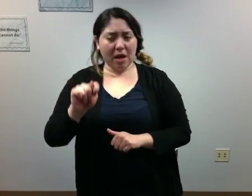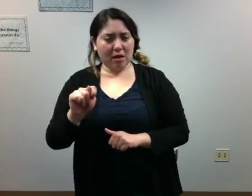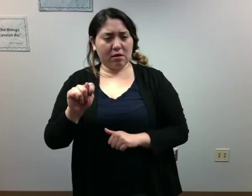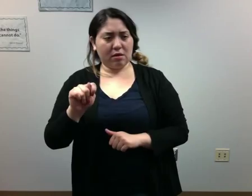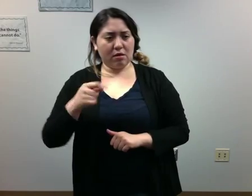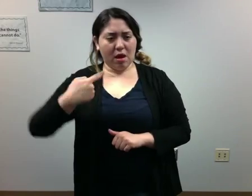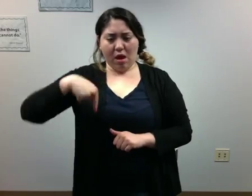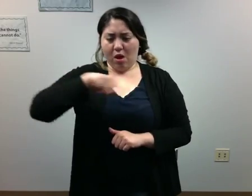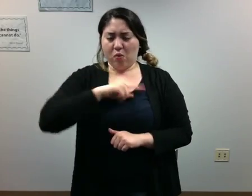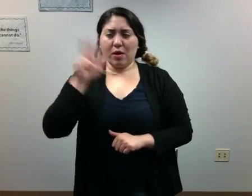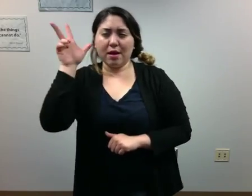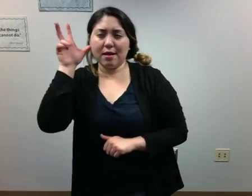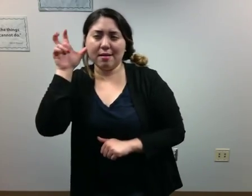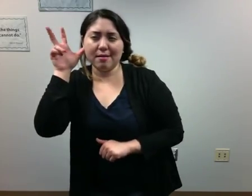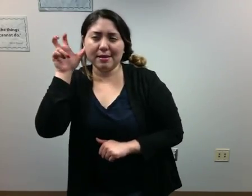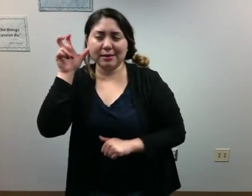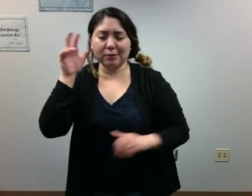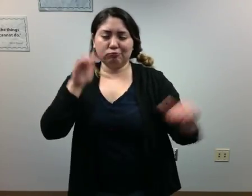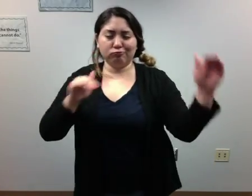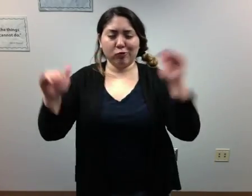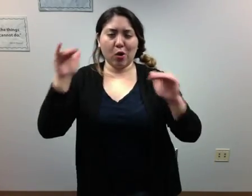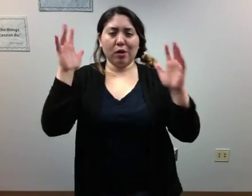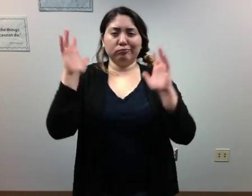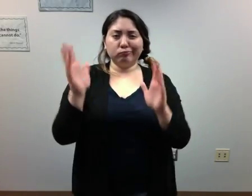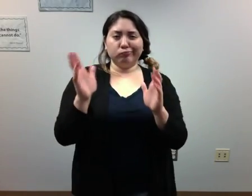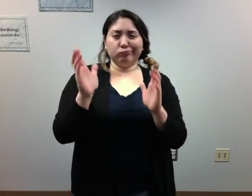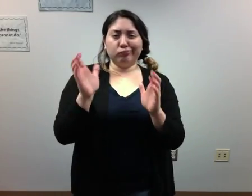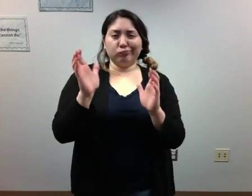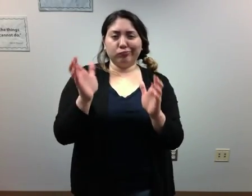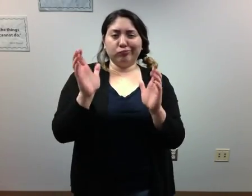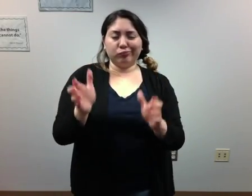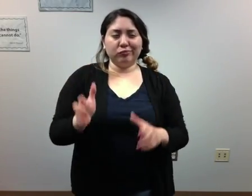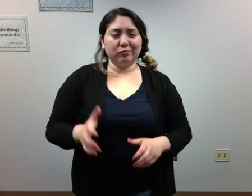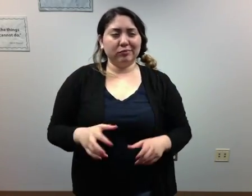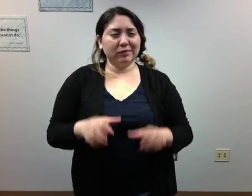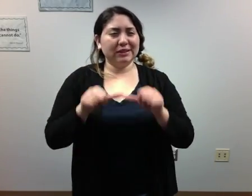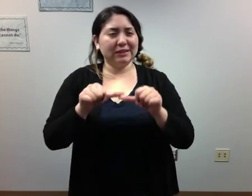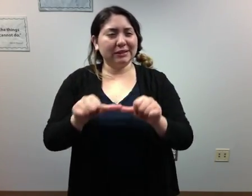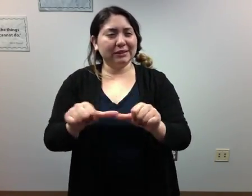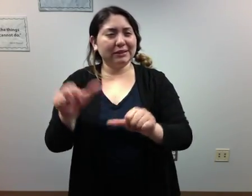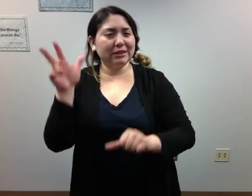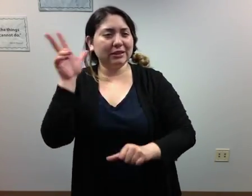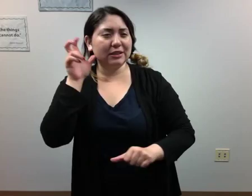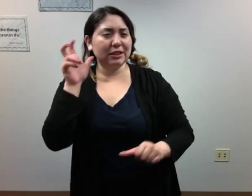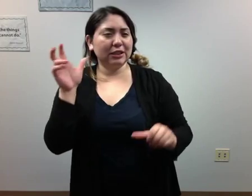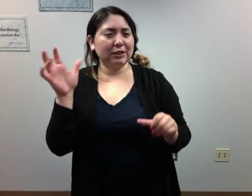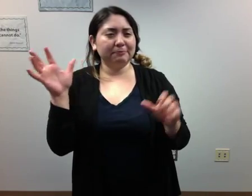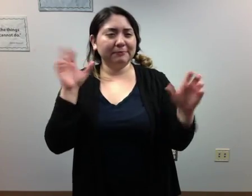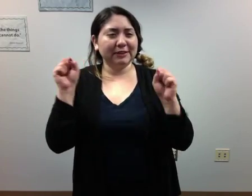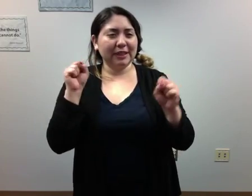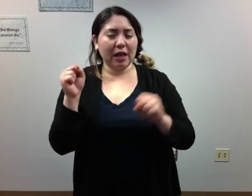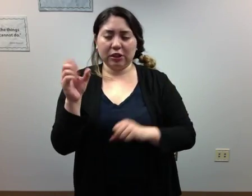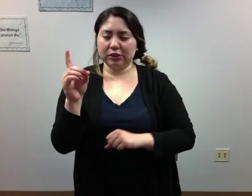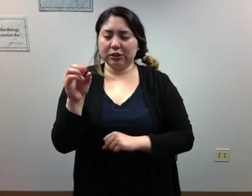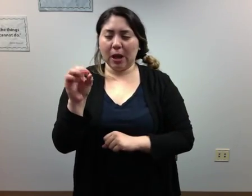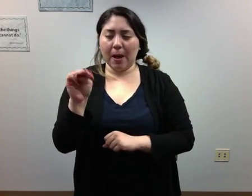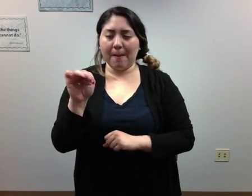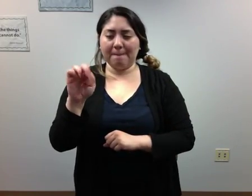listened to the grown-ups talk. I can still hear the sound of the dominoes clicking on the marble slab my daddy